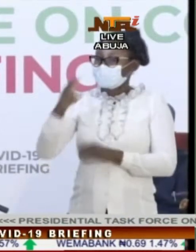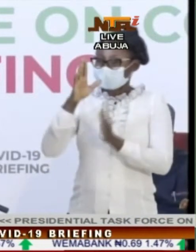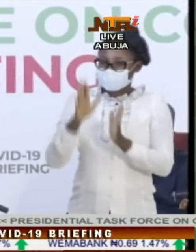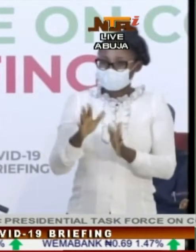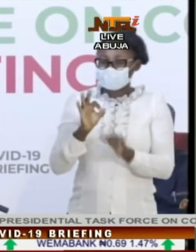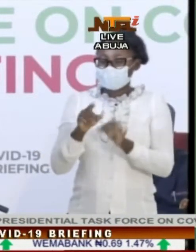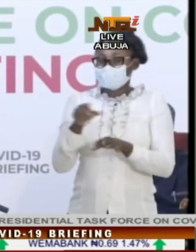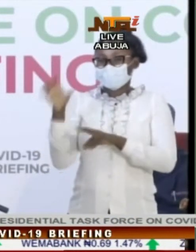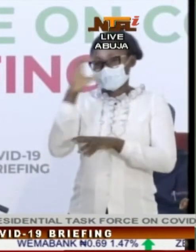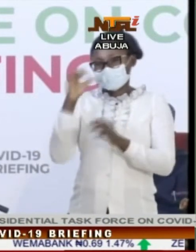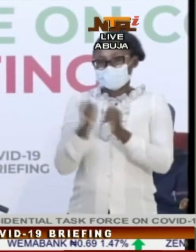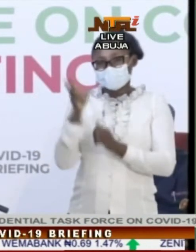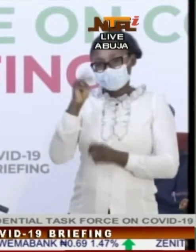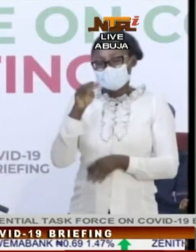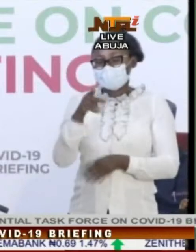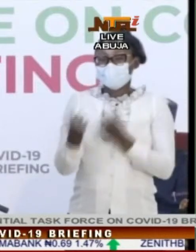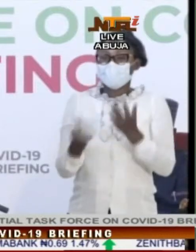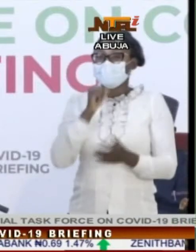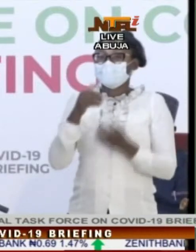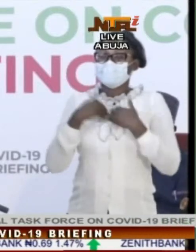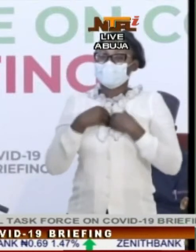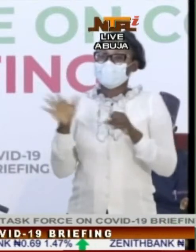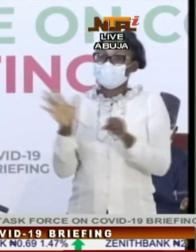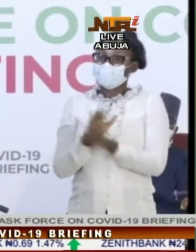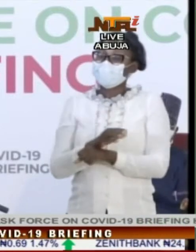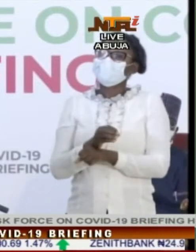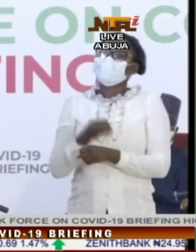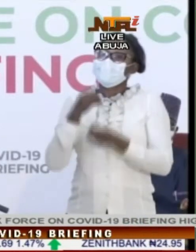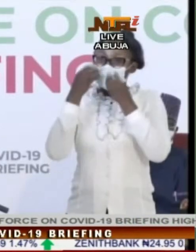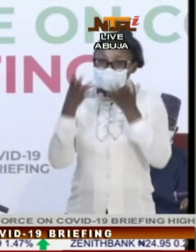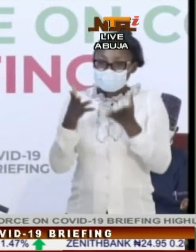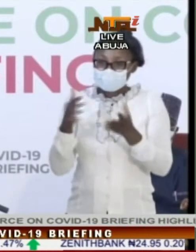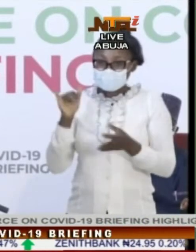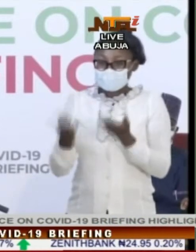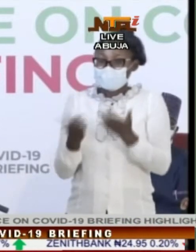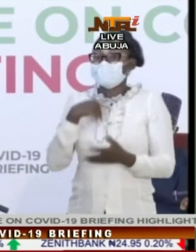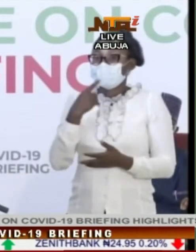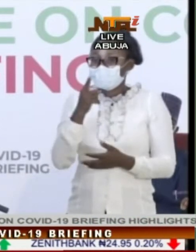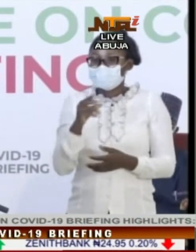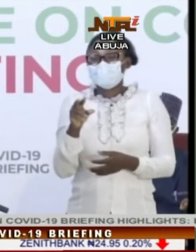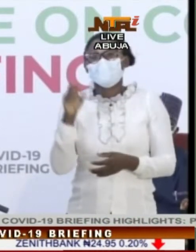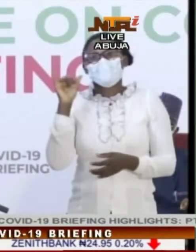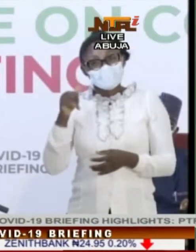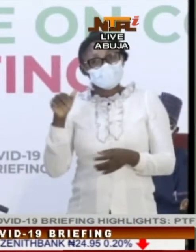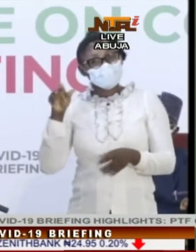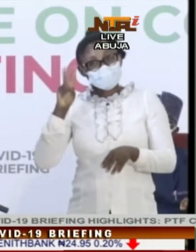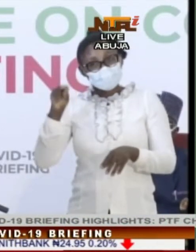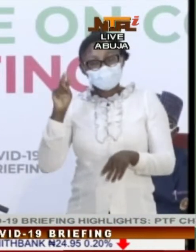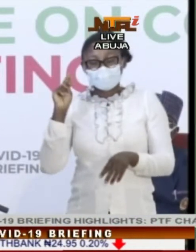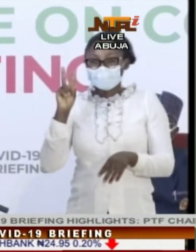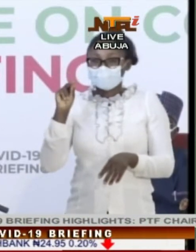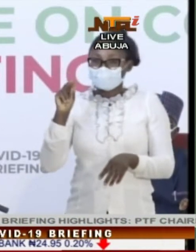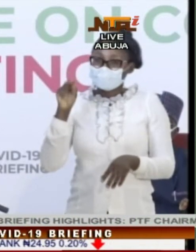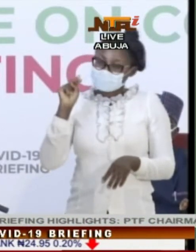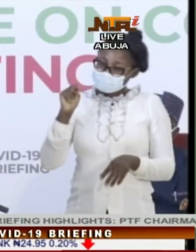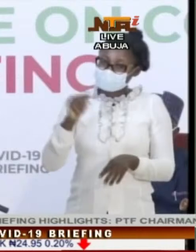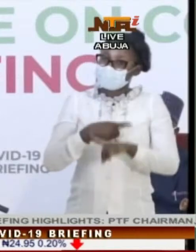whether or not you need a COVID PCR test, they're likely to say yes, aren't they? So check and make sure